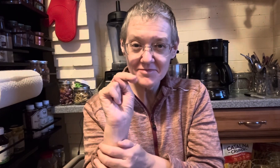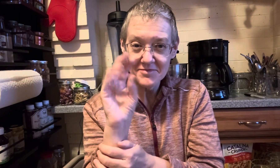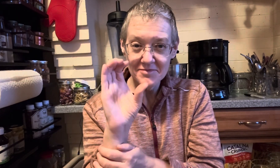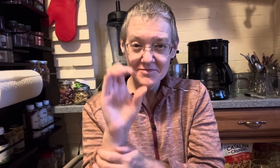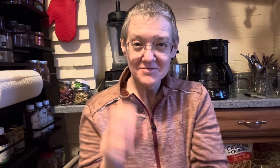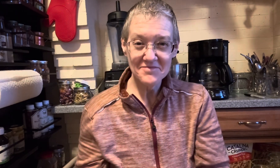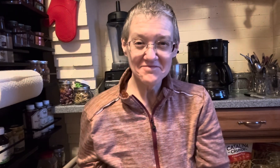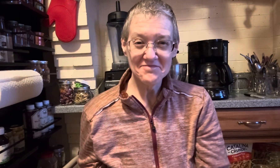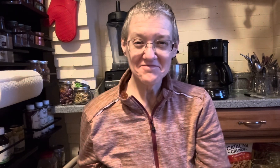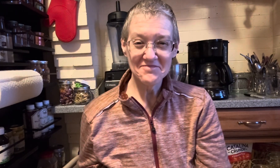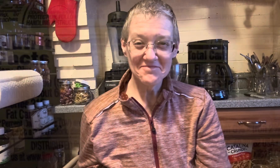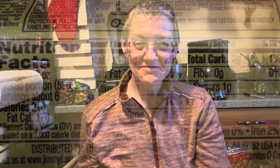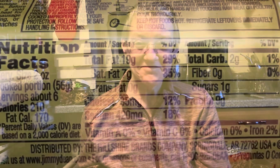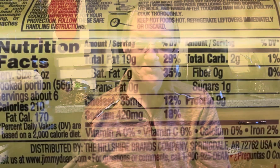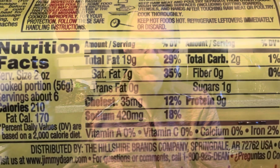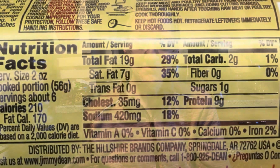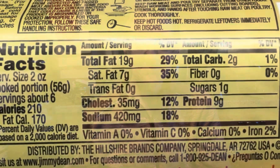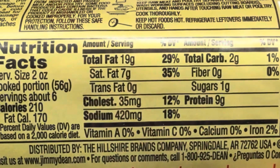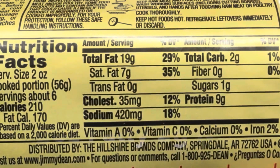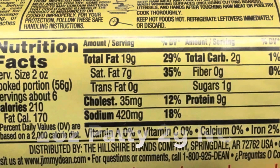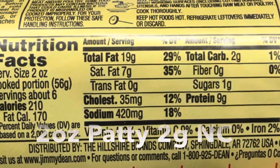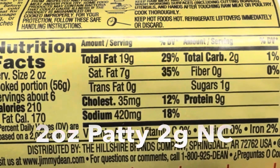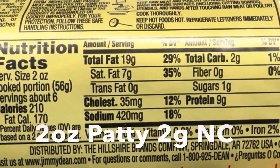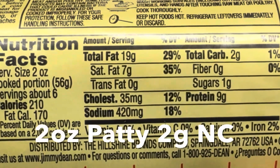12 grams of net carbs.